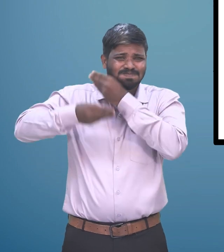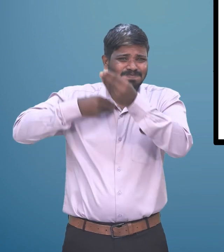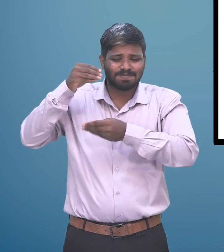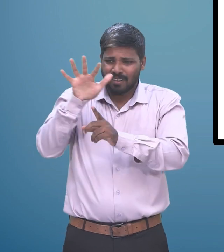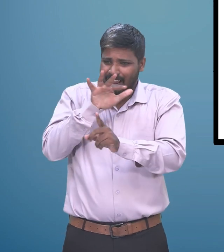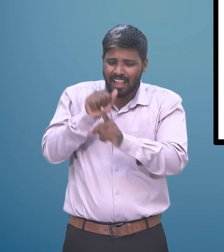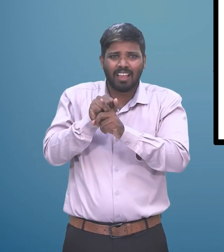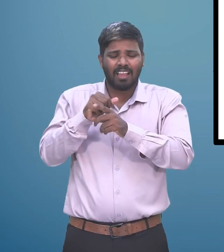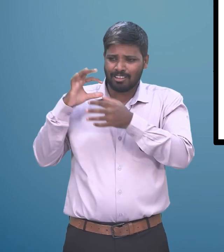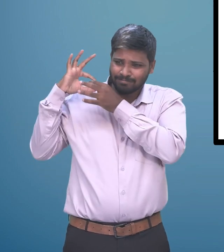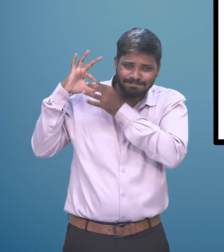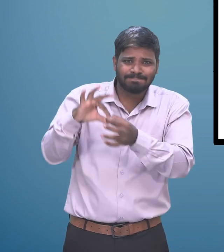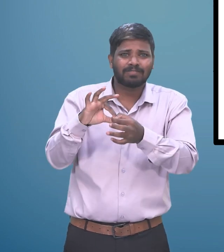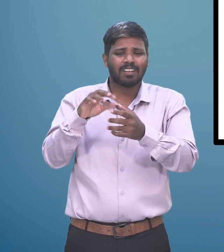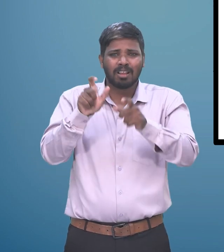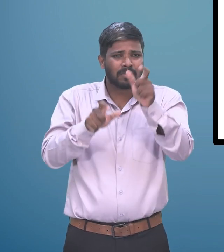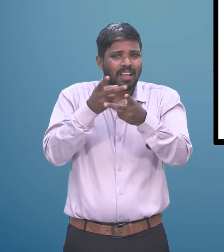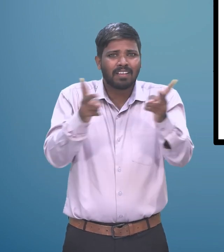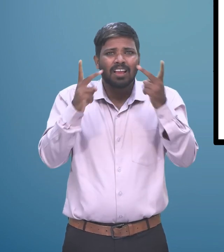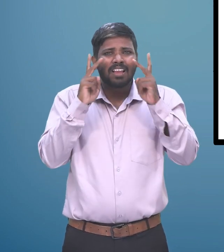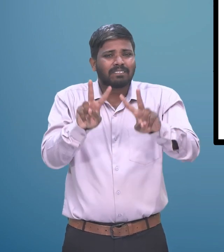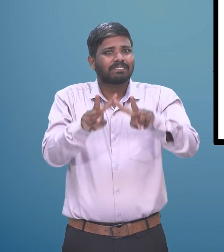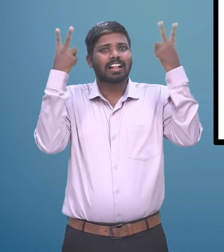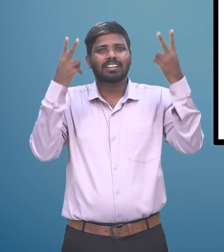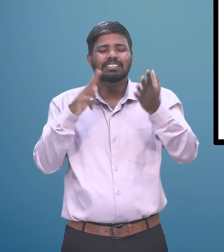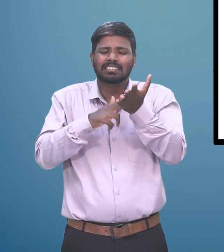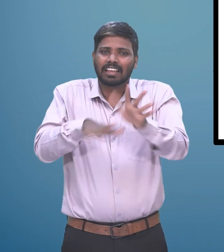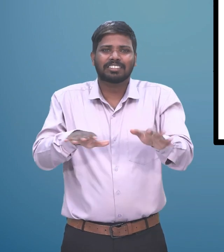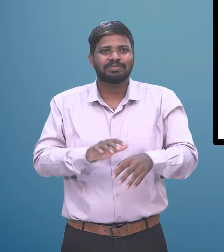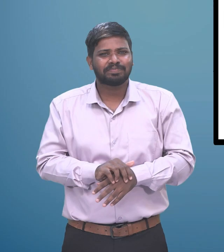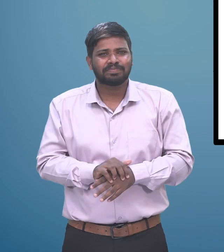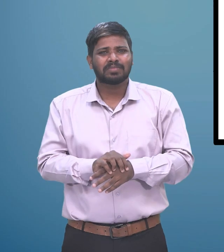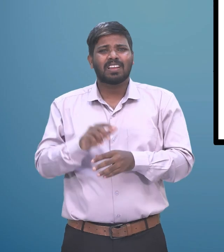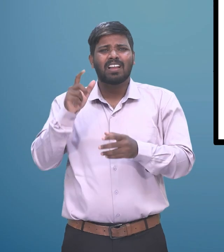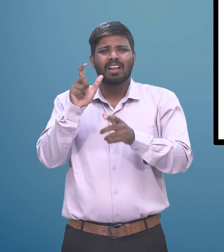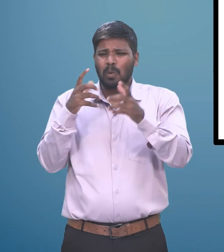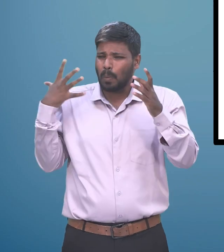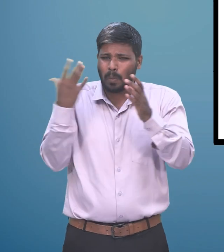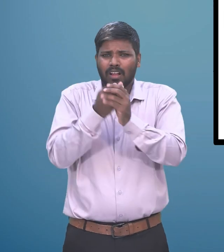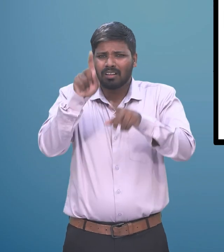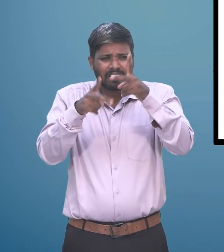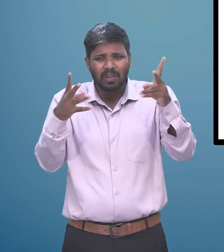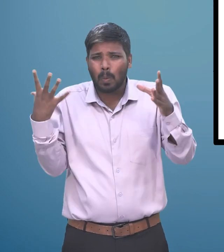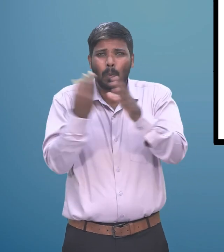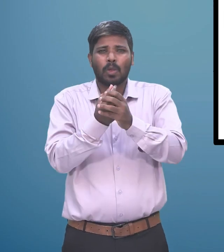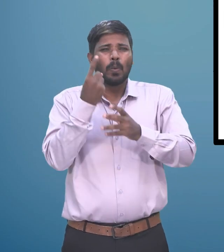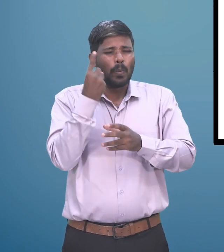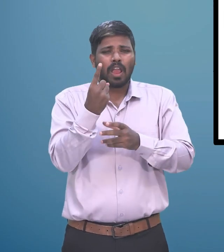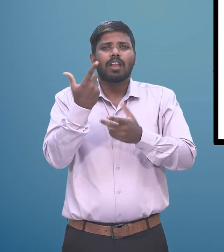fulfillment, the fundamental cause of her being and its very nature, the many in the one, would place her on the sure foundation of